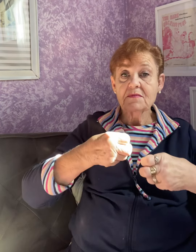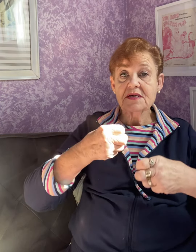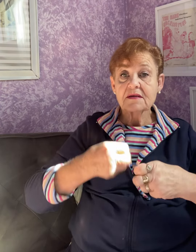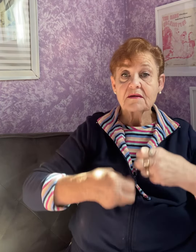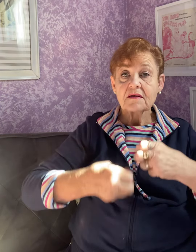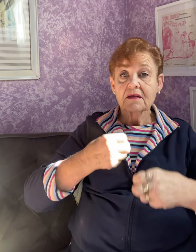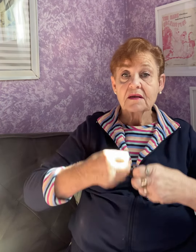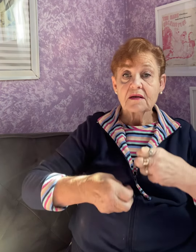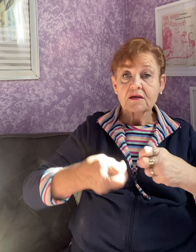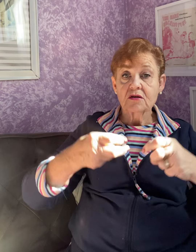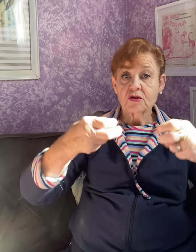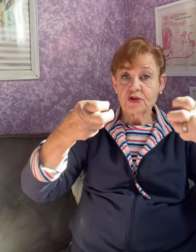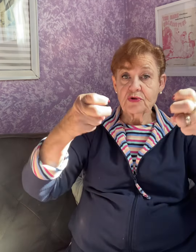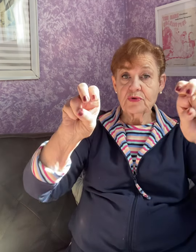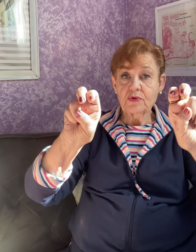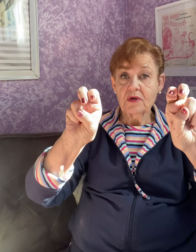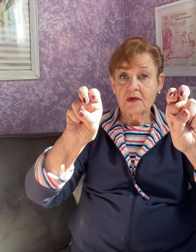problems, 2